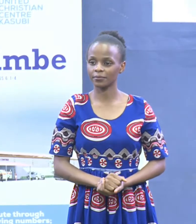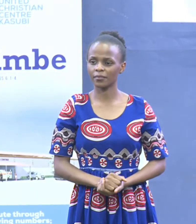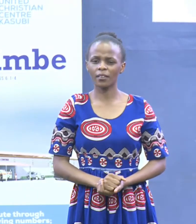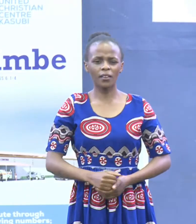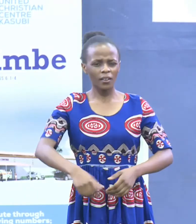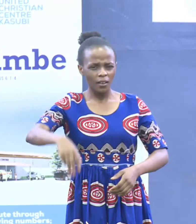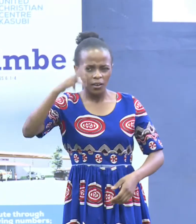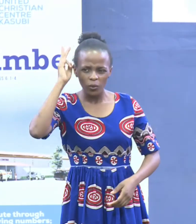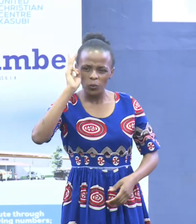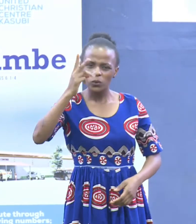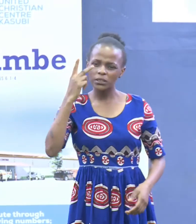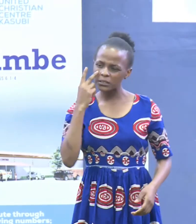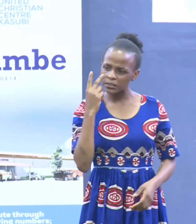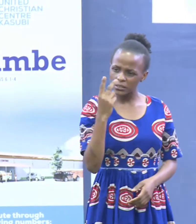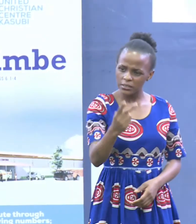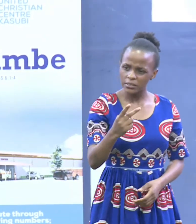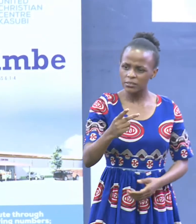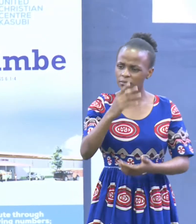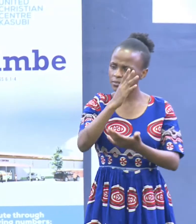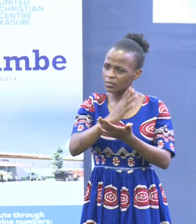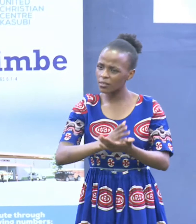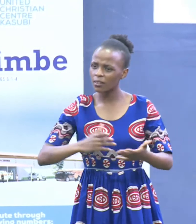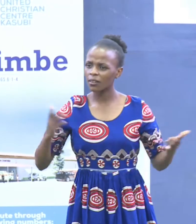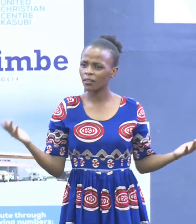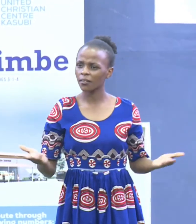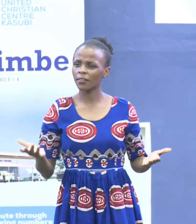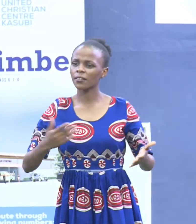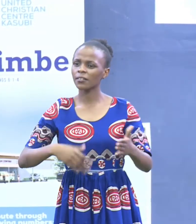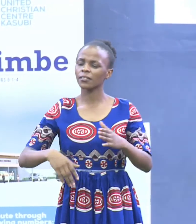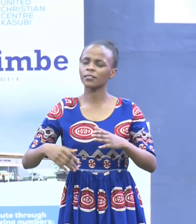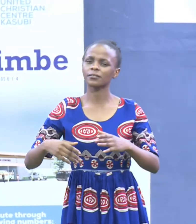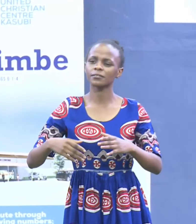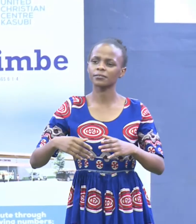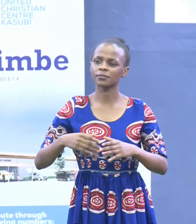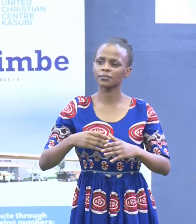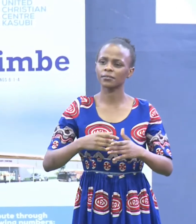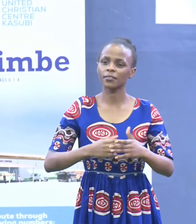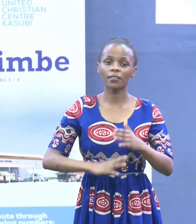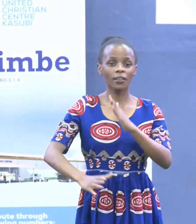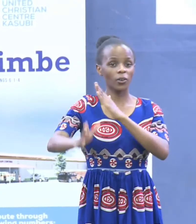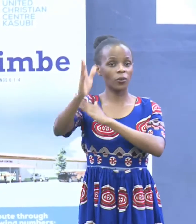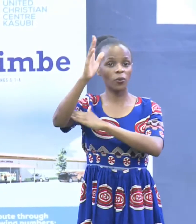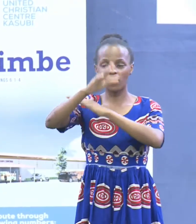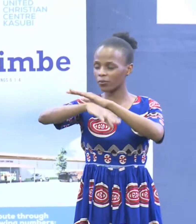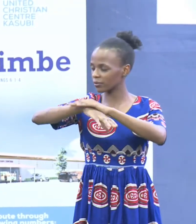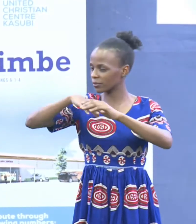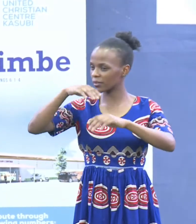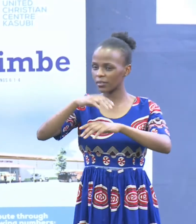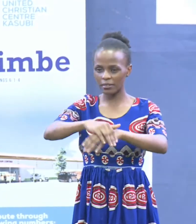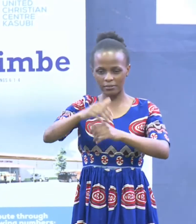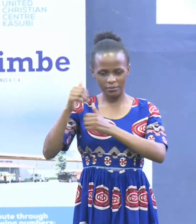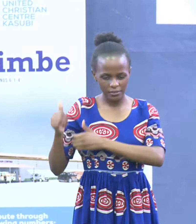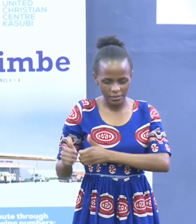Tugenda kulabako ewantu awamu nga Katonda teyagoberera nacho order